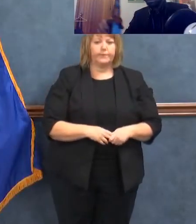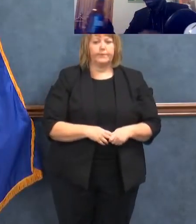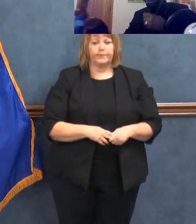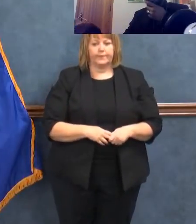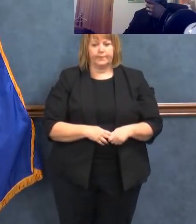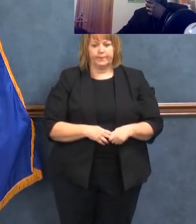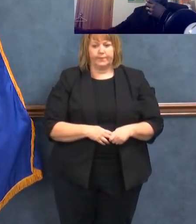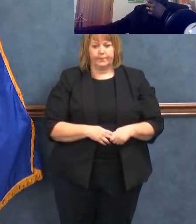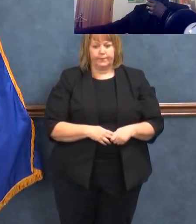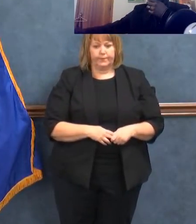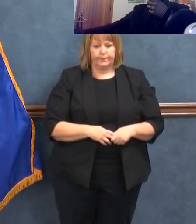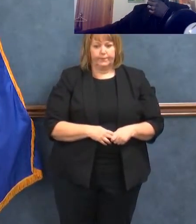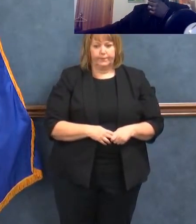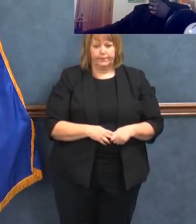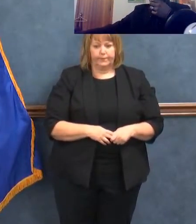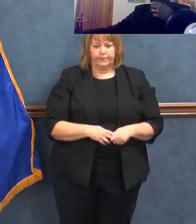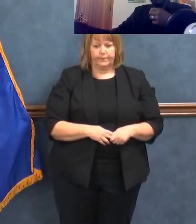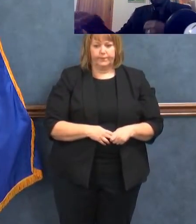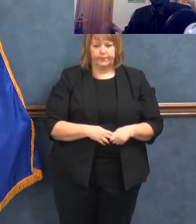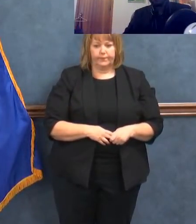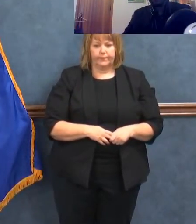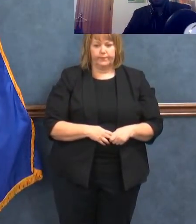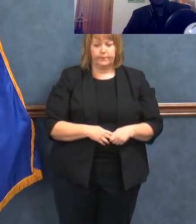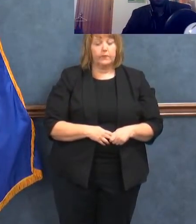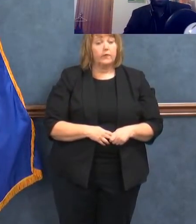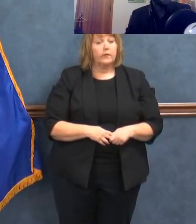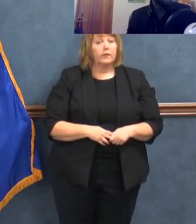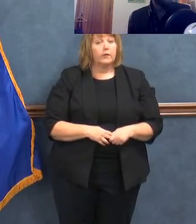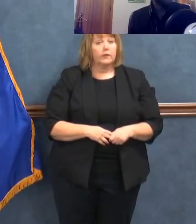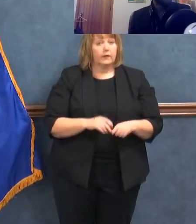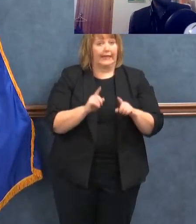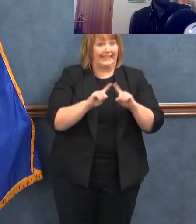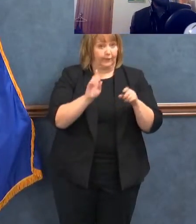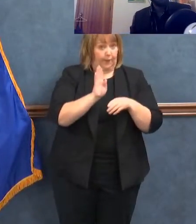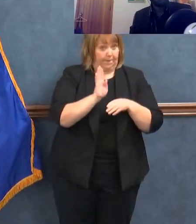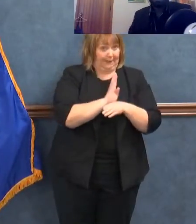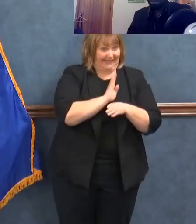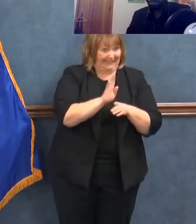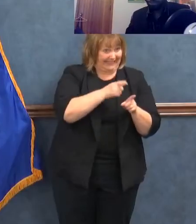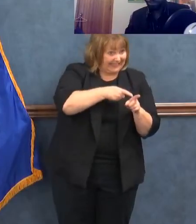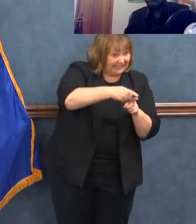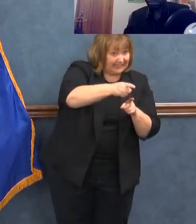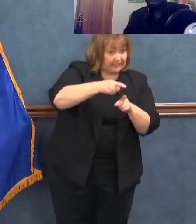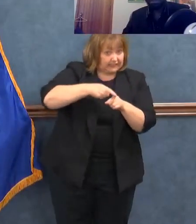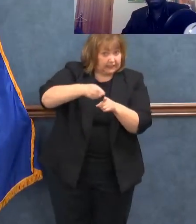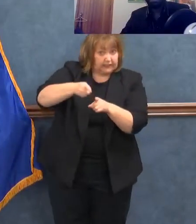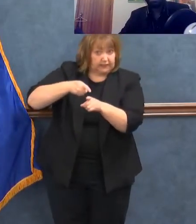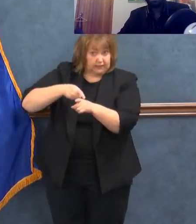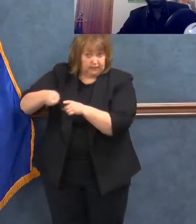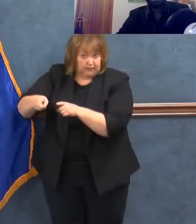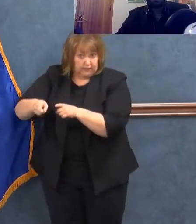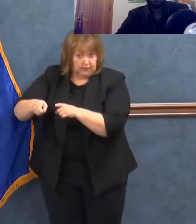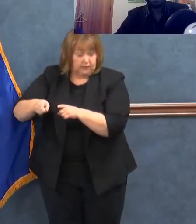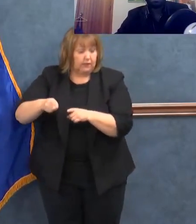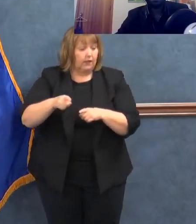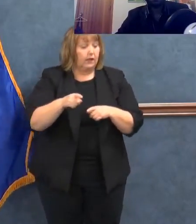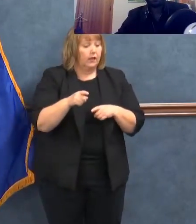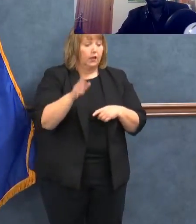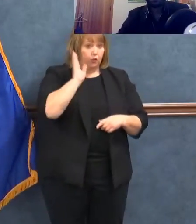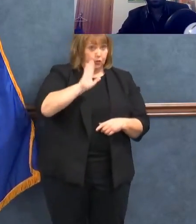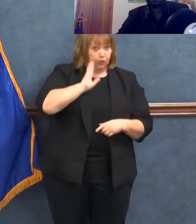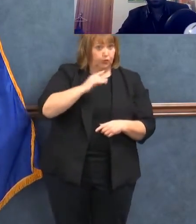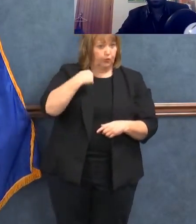Similarly, with economic sectors within our state, we want to transition to targeting specific businesses that may